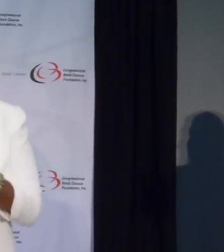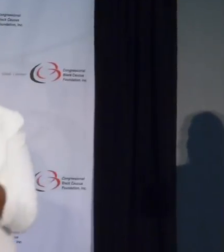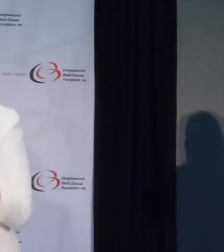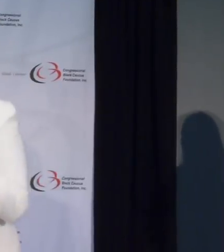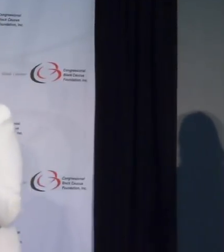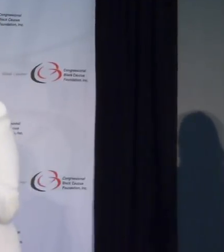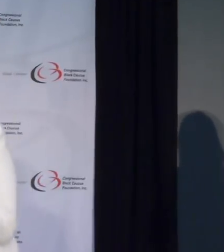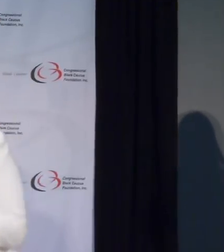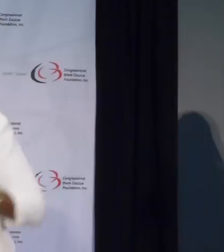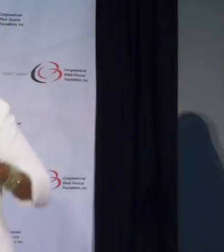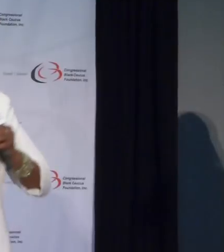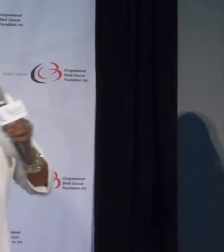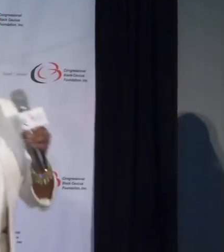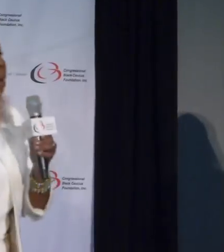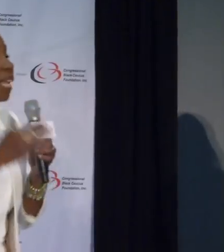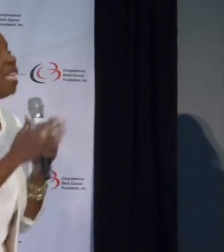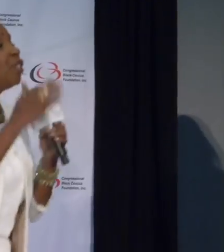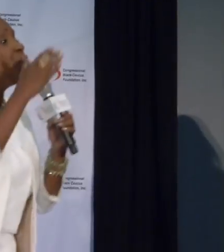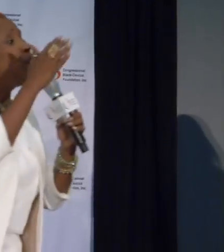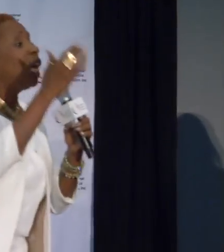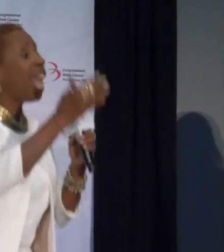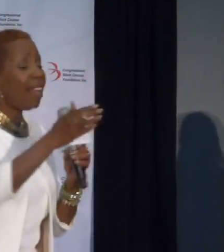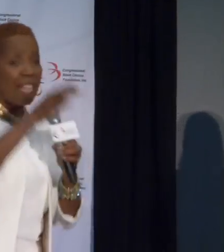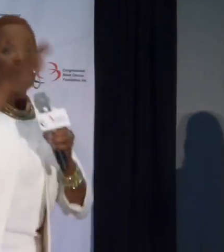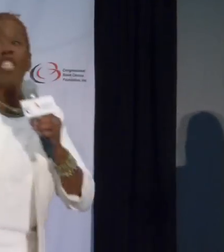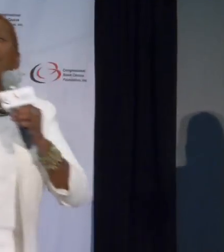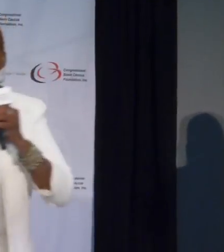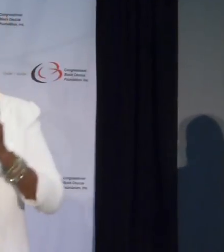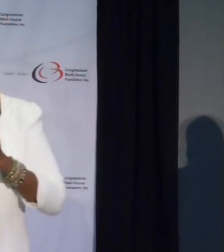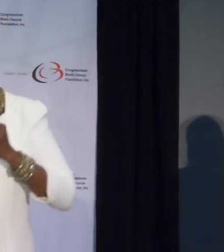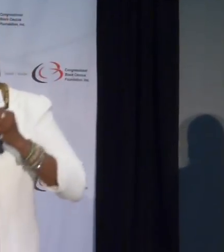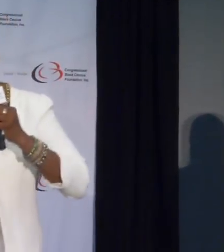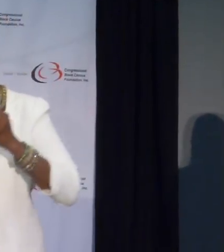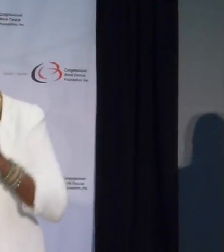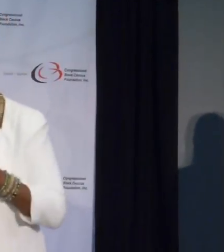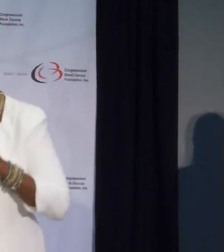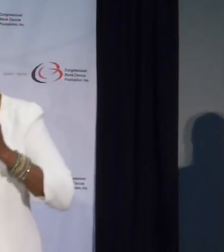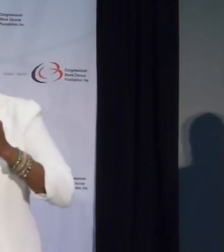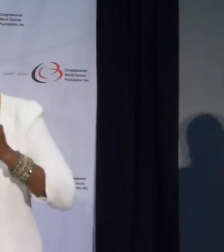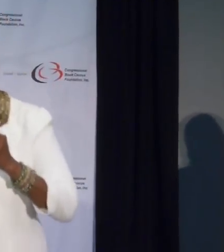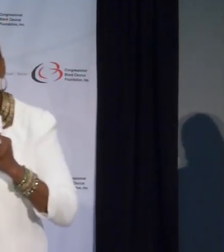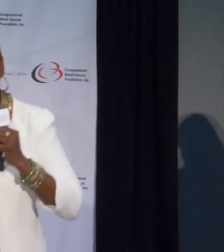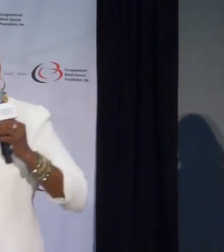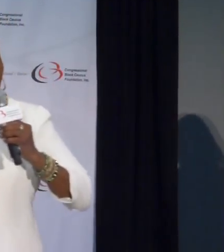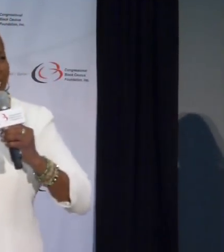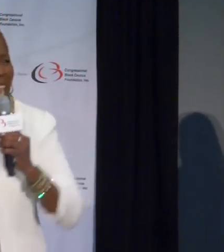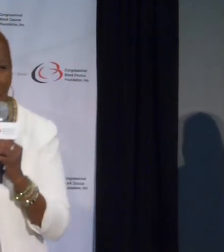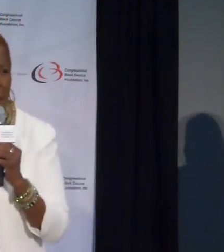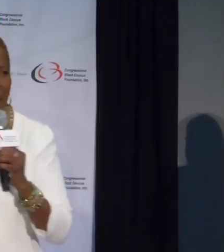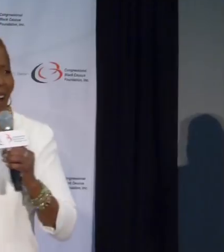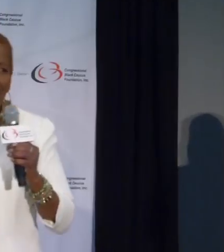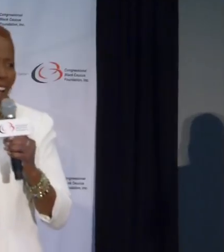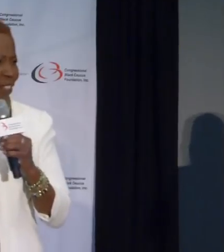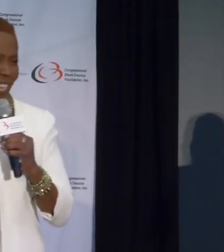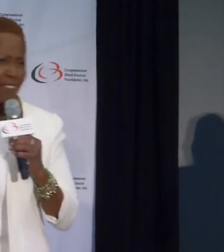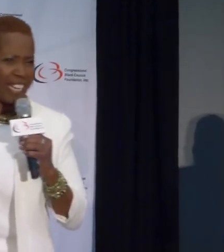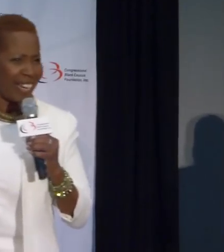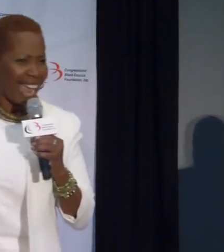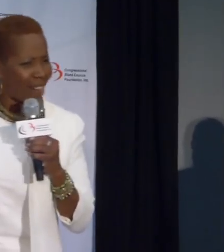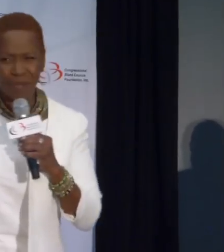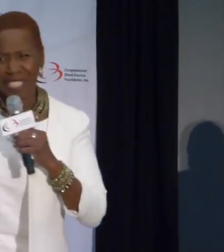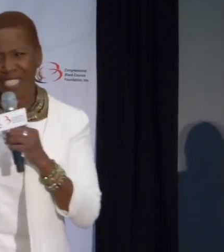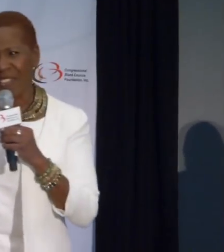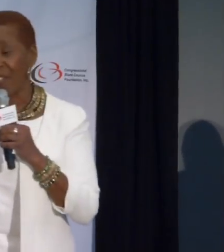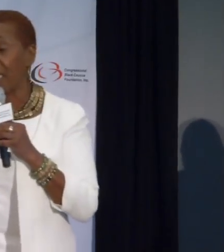love into your life. They come into your life to show you the depth of love you are capable of